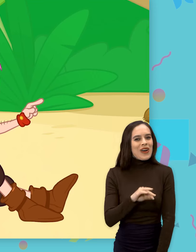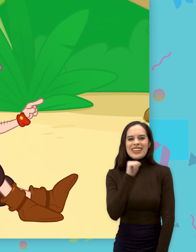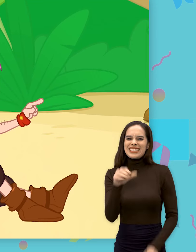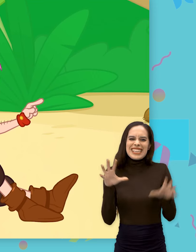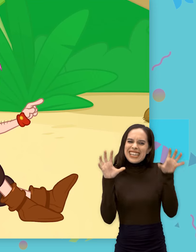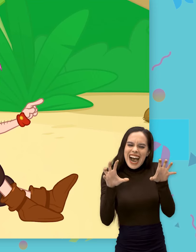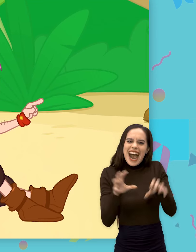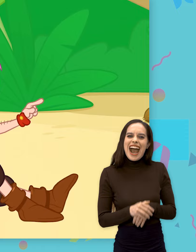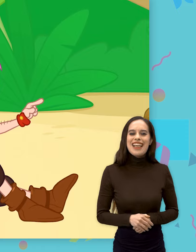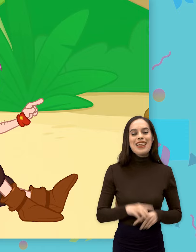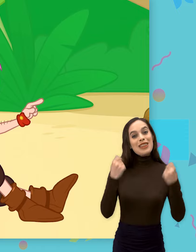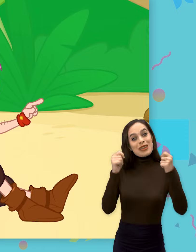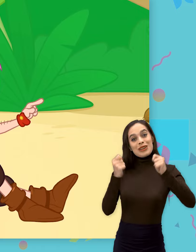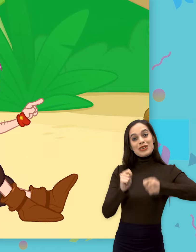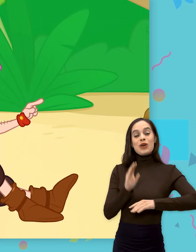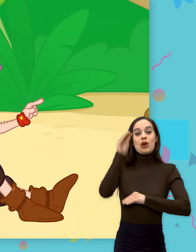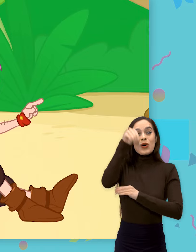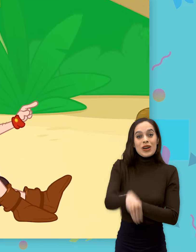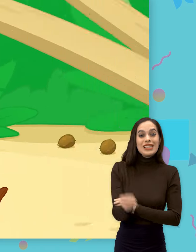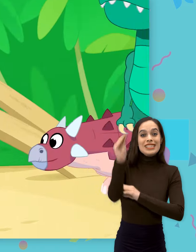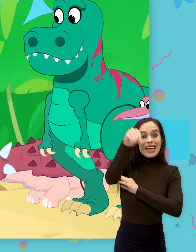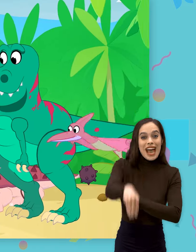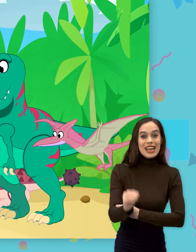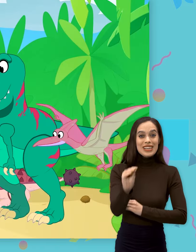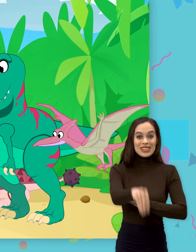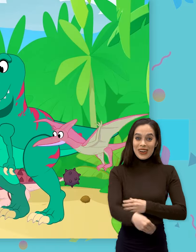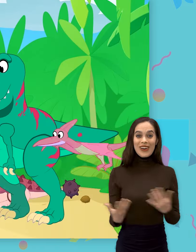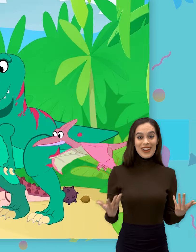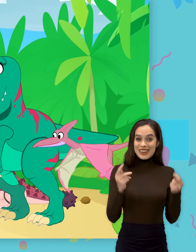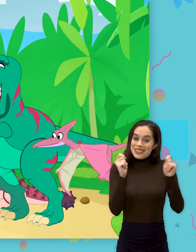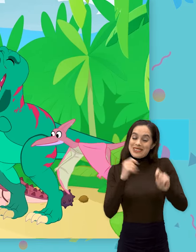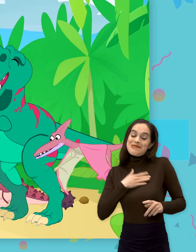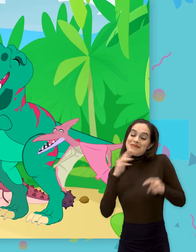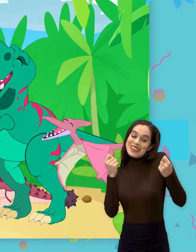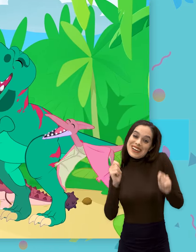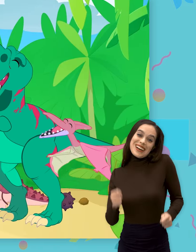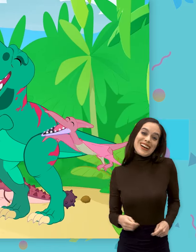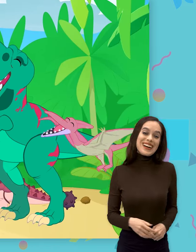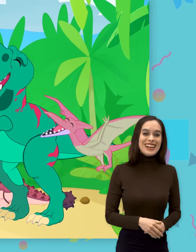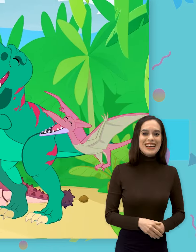Those aren't monsters. They're the toy dinosaurs.